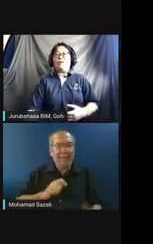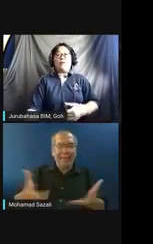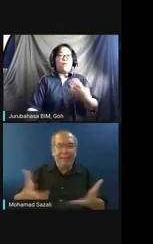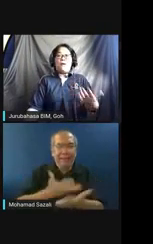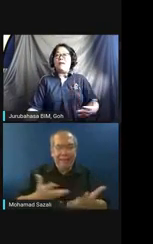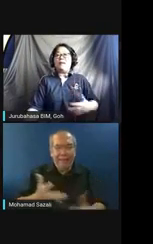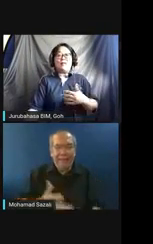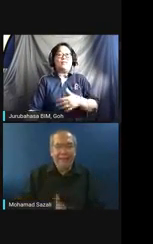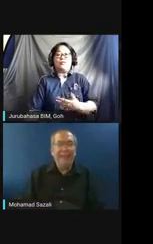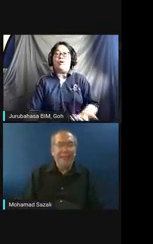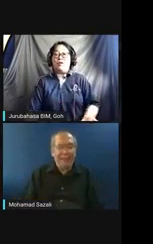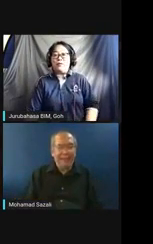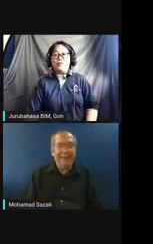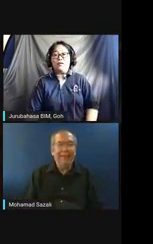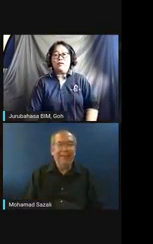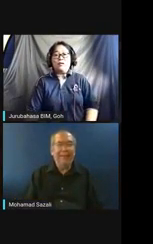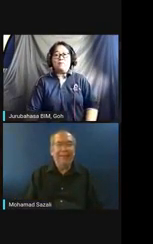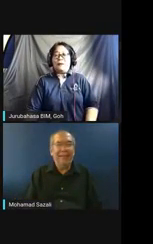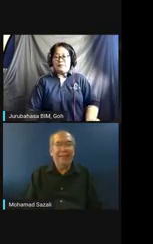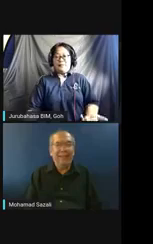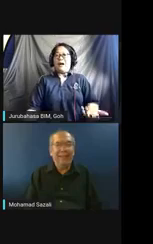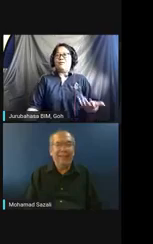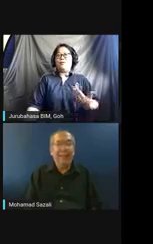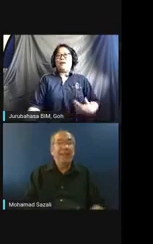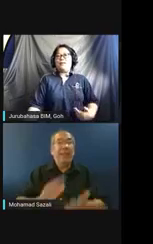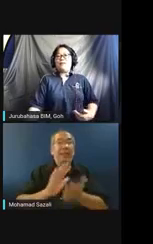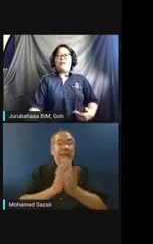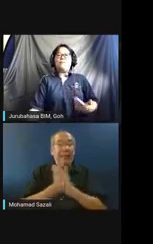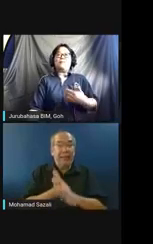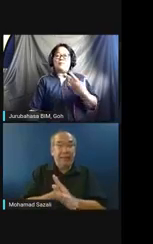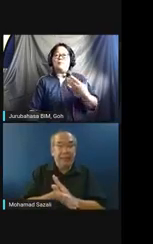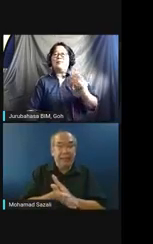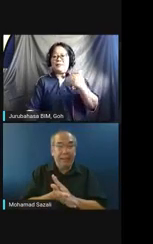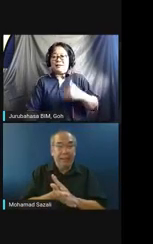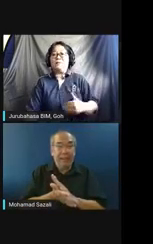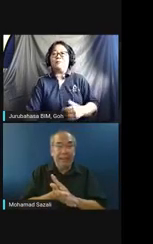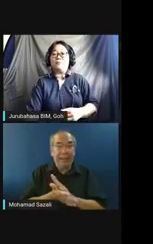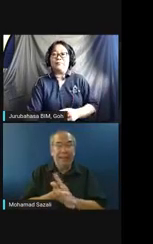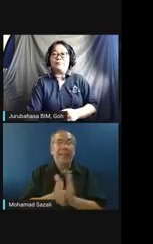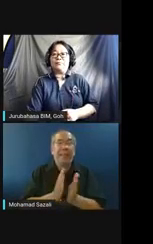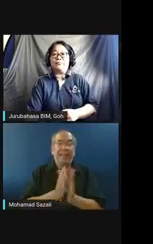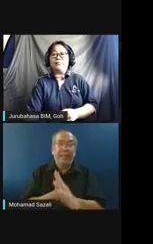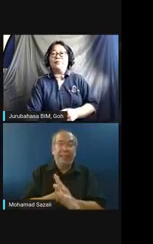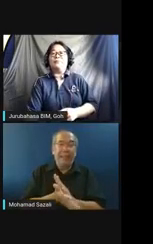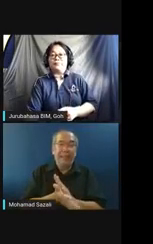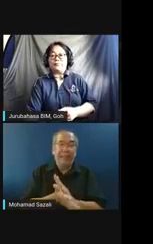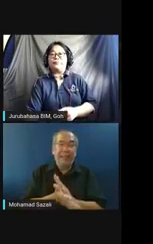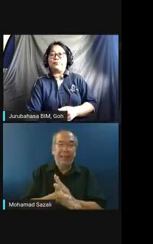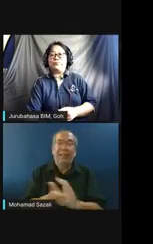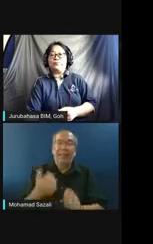to walk and run like just all of you. But how do you identify my disability?